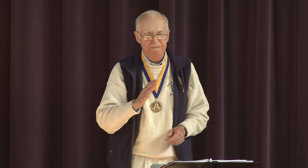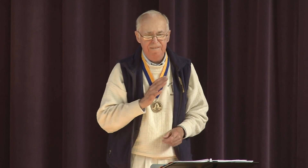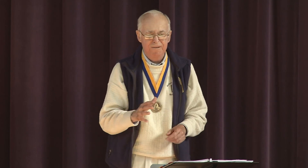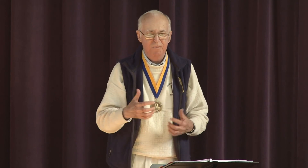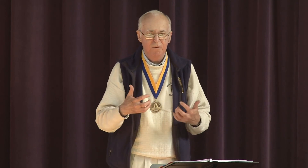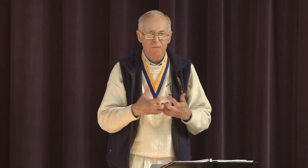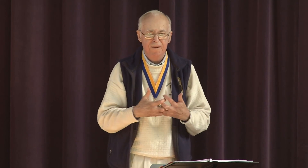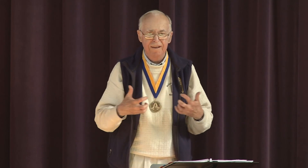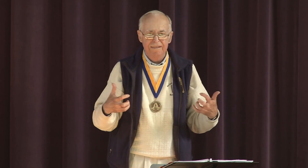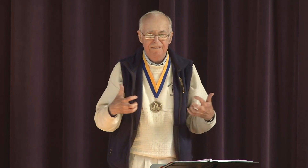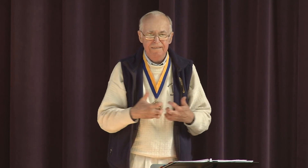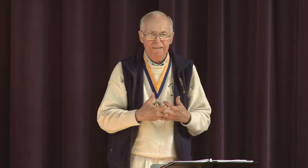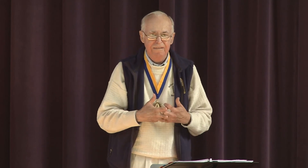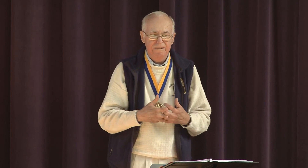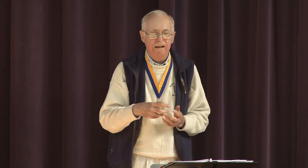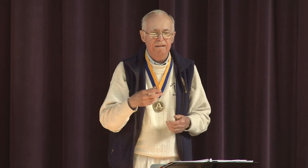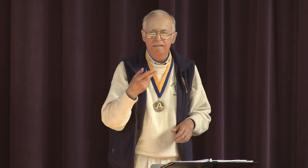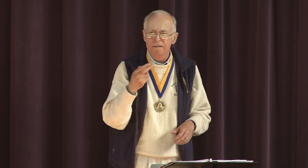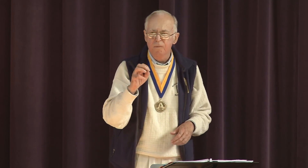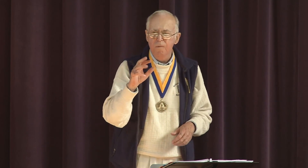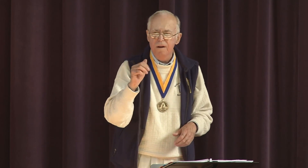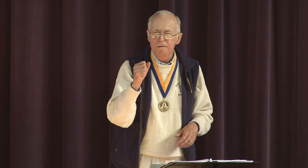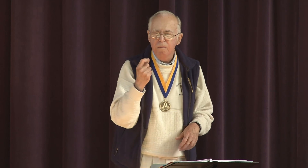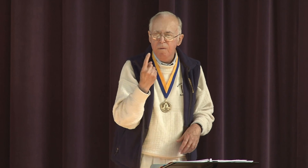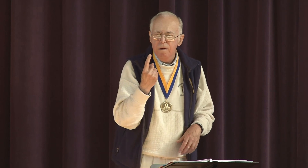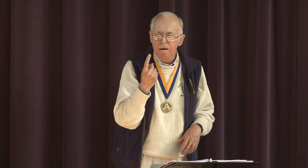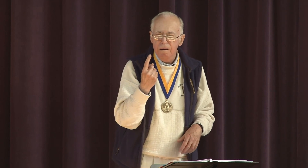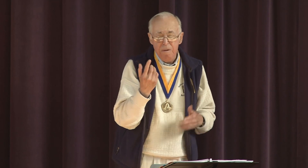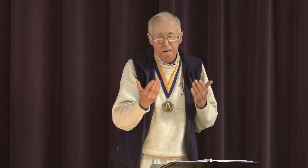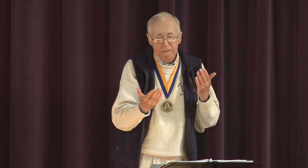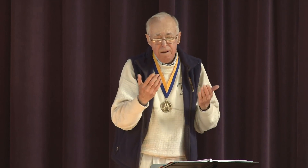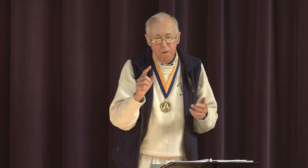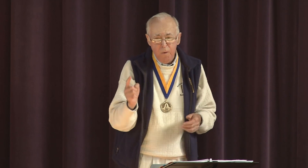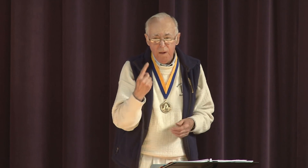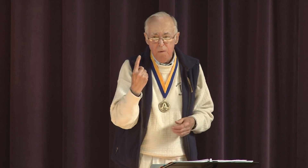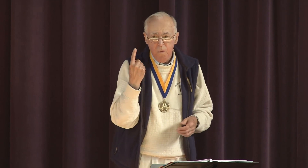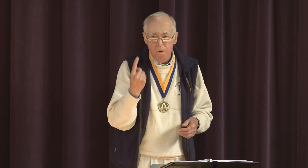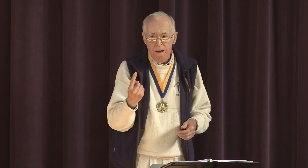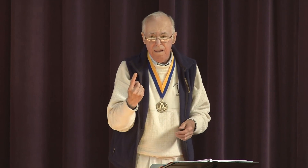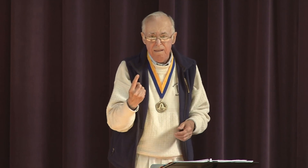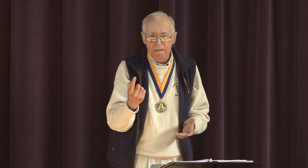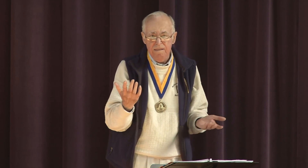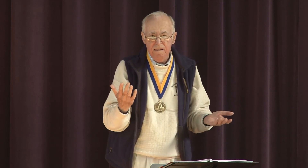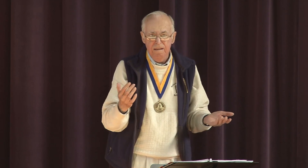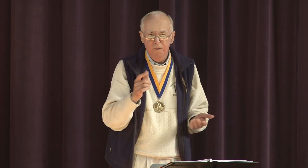time, who put us together as roommate, and we turned out to be fine roommates.